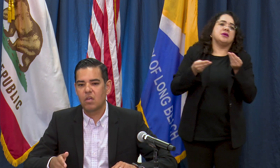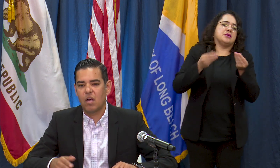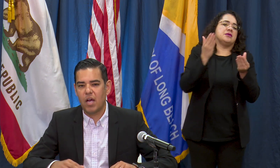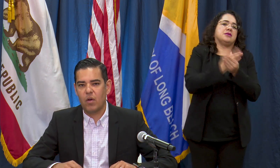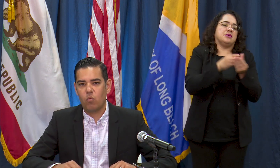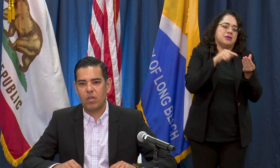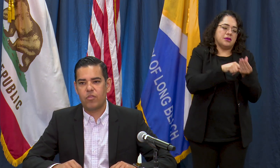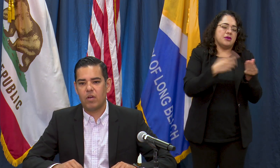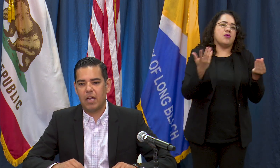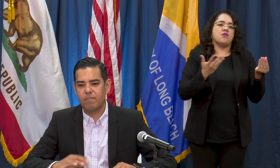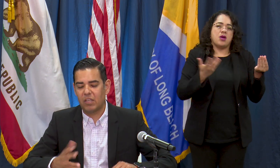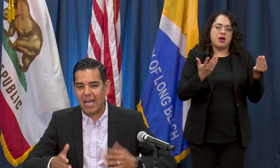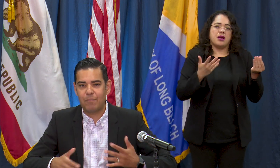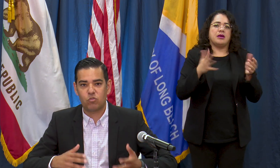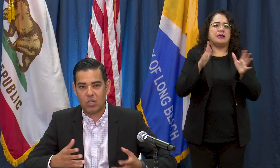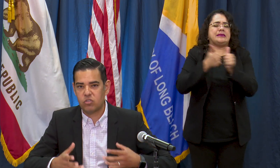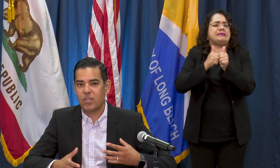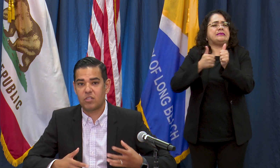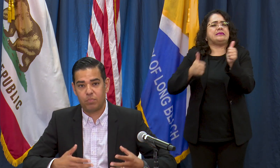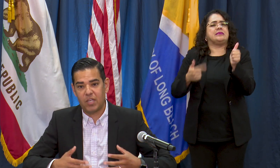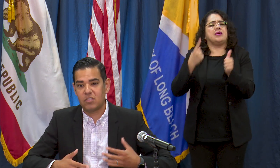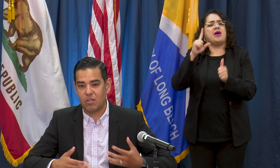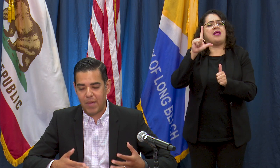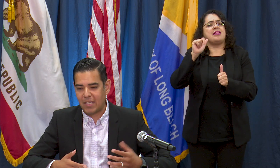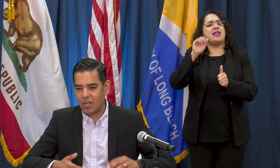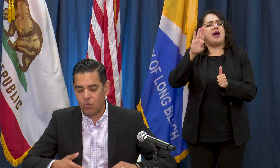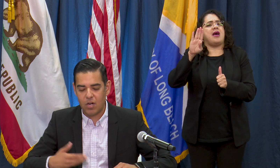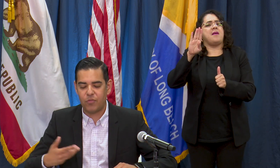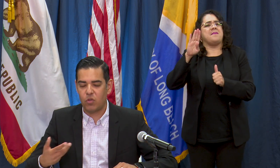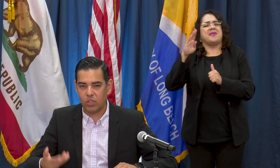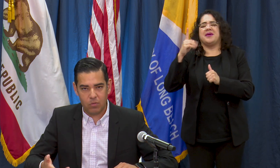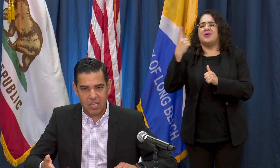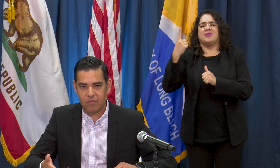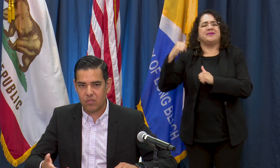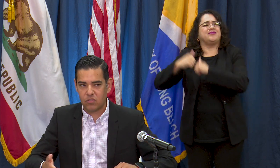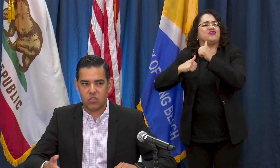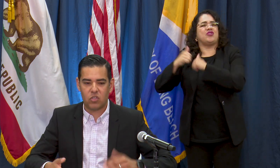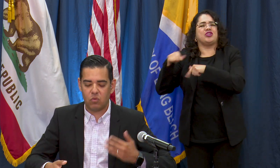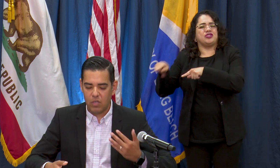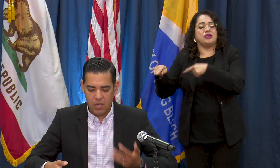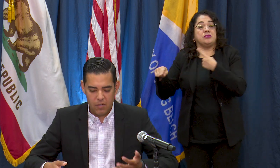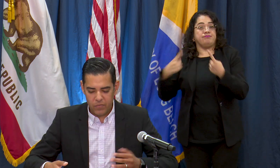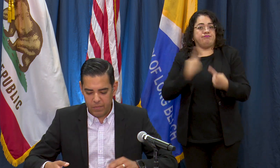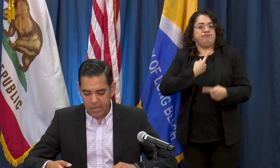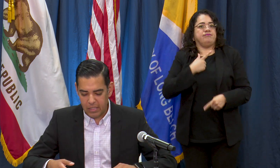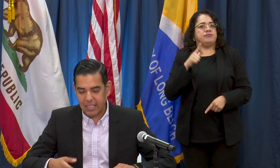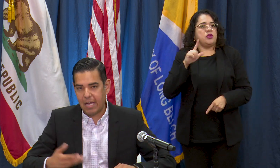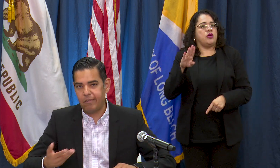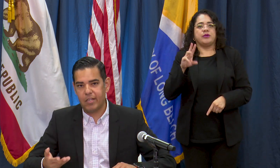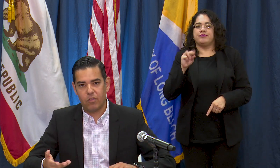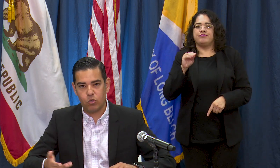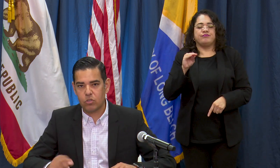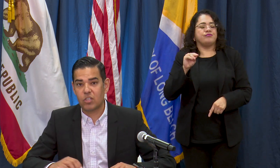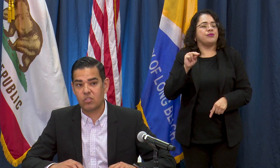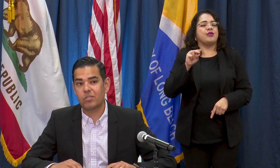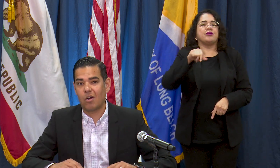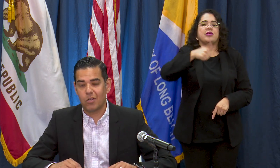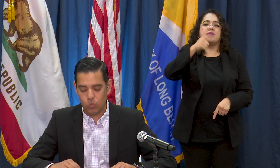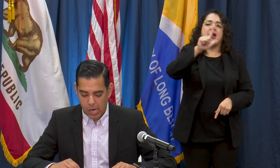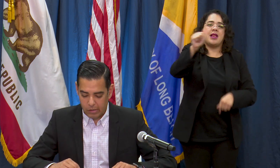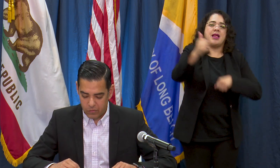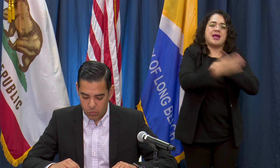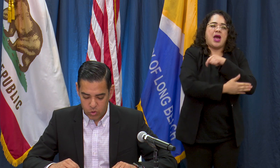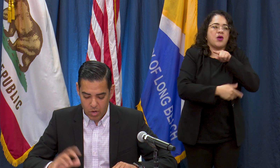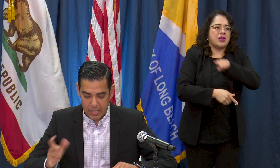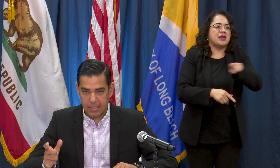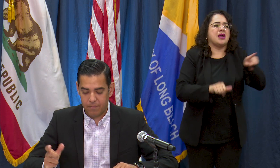backlogs with the lab structure that's in place on the back end. We're not the only ones having this issue. LA County and other jurisdictions are